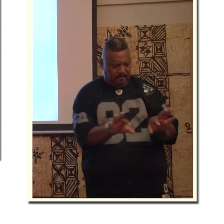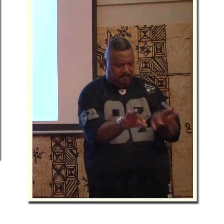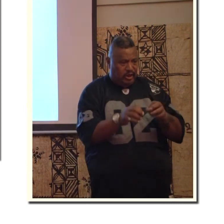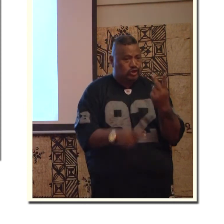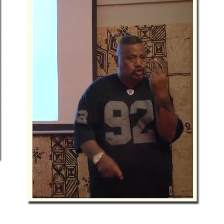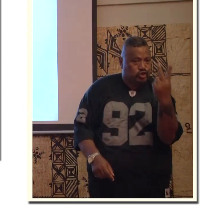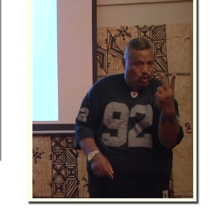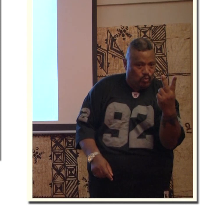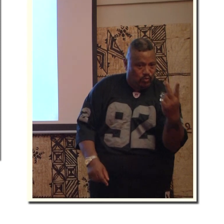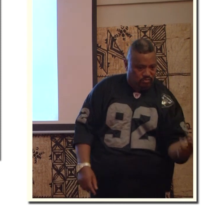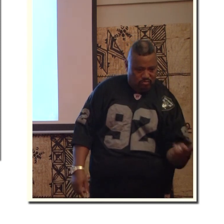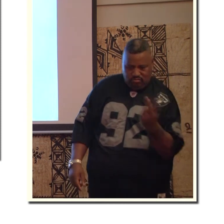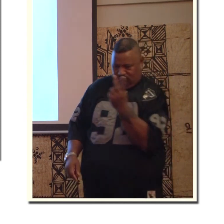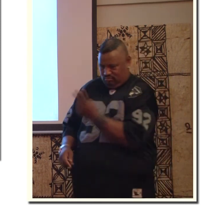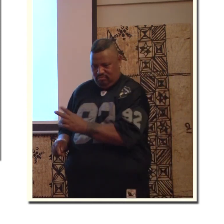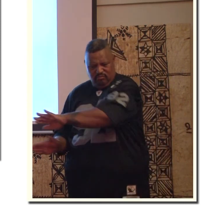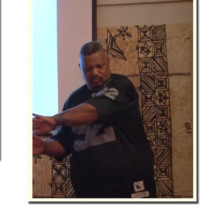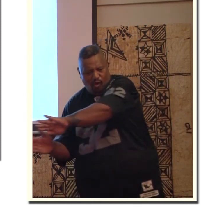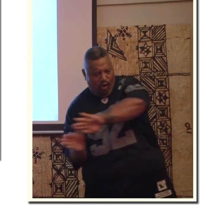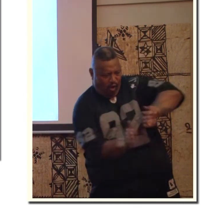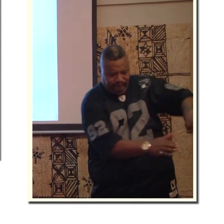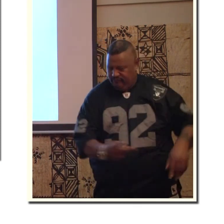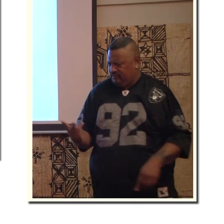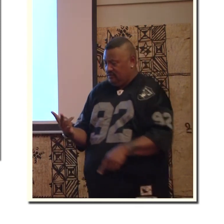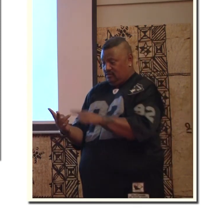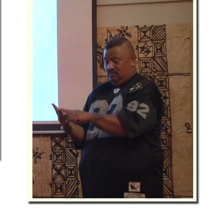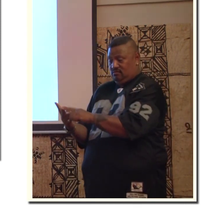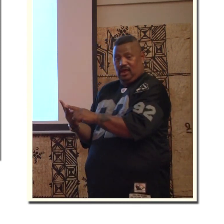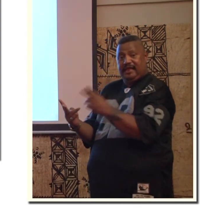children, and they picked 2 people.